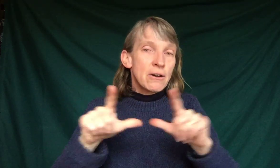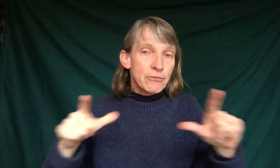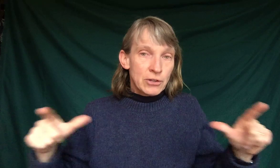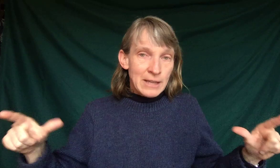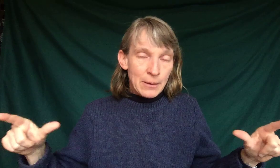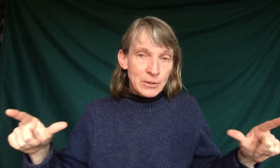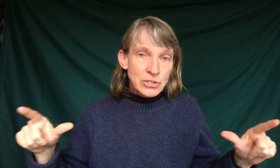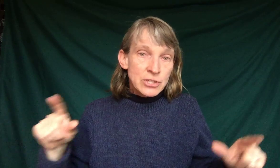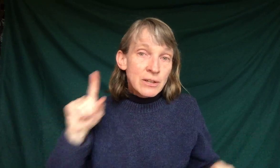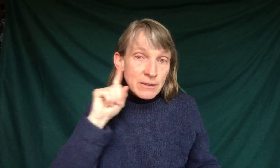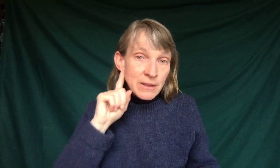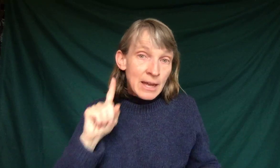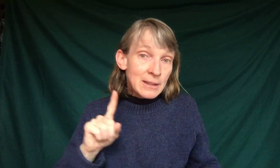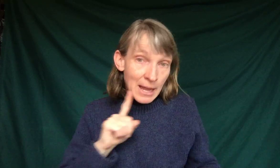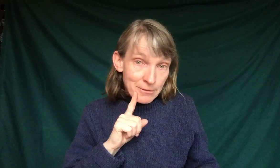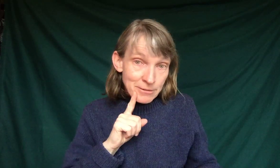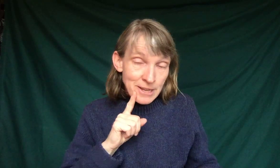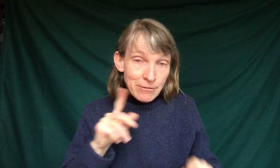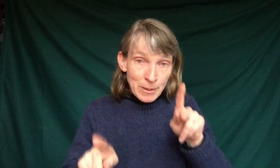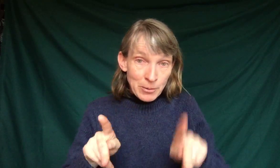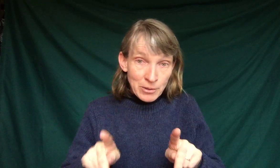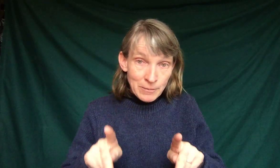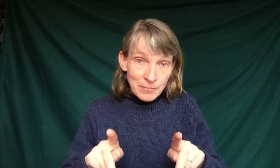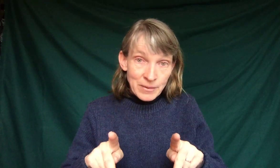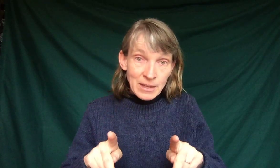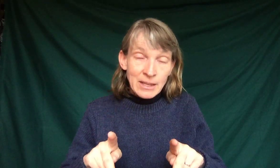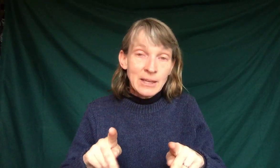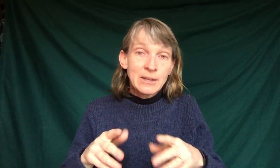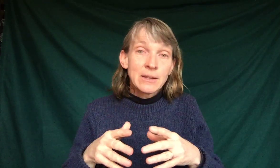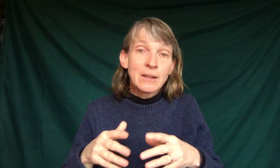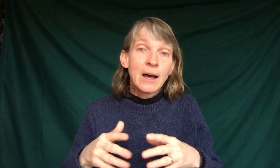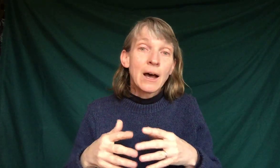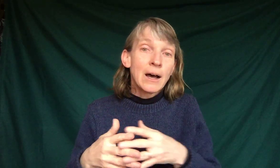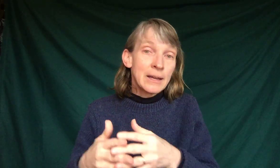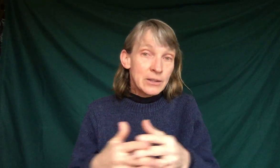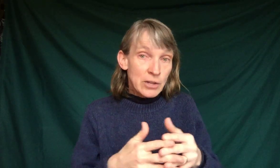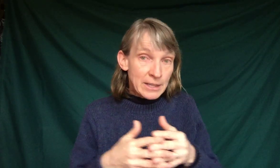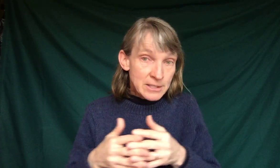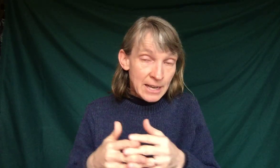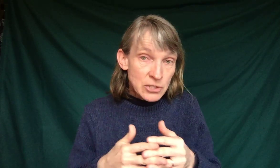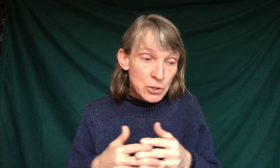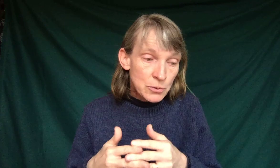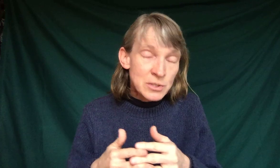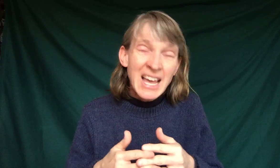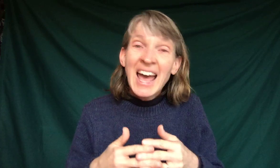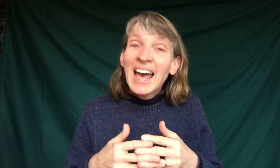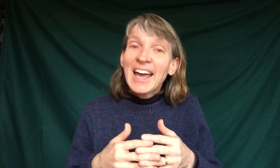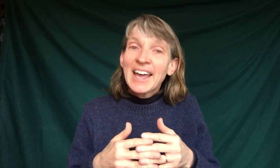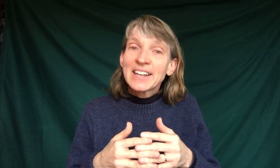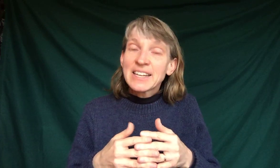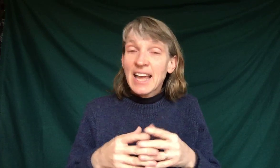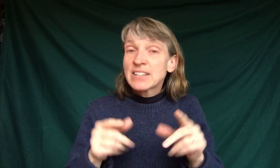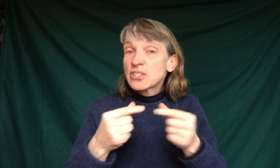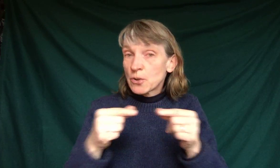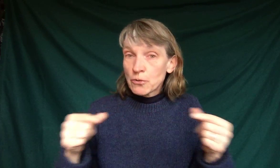full language that a lot of deaf people in the United States use, and it has its own